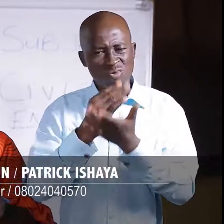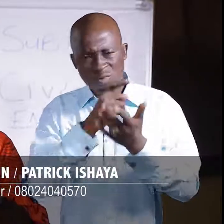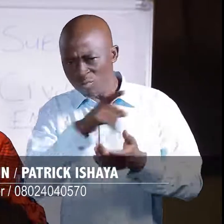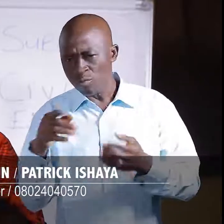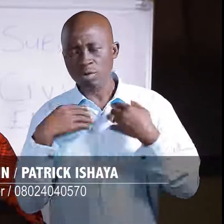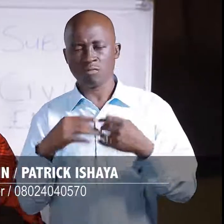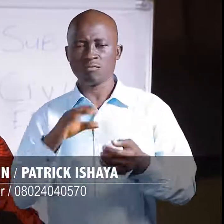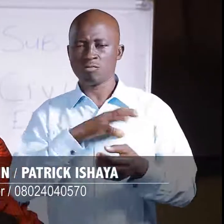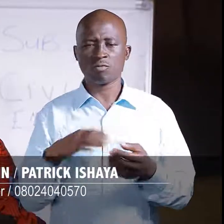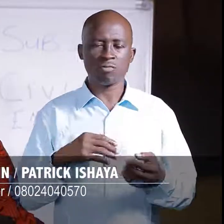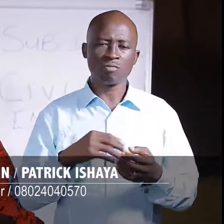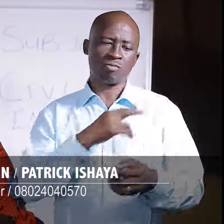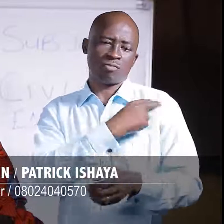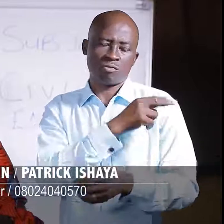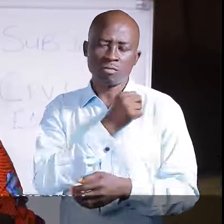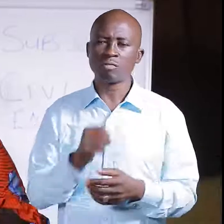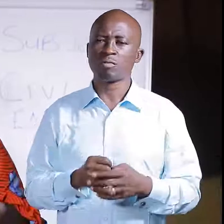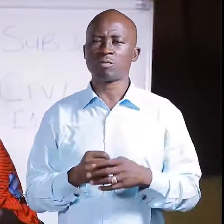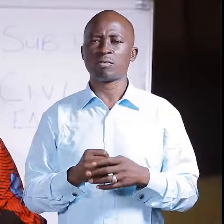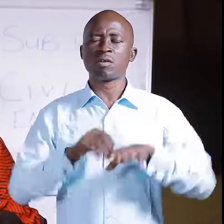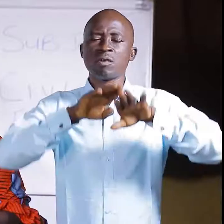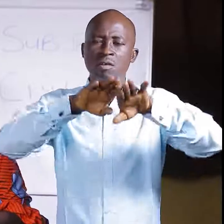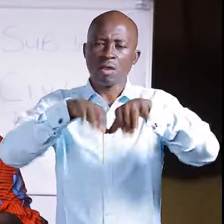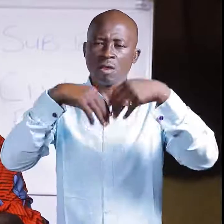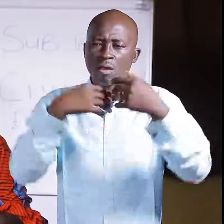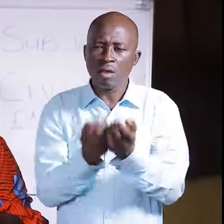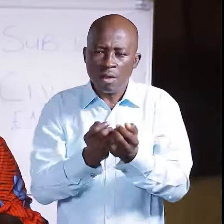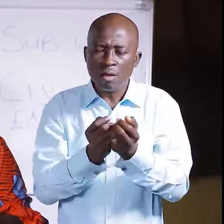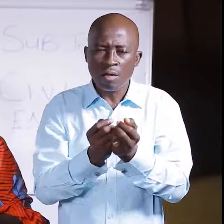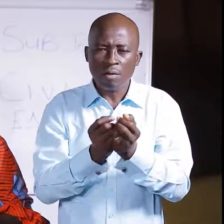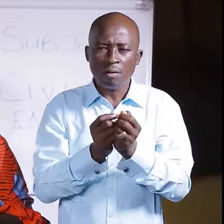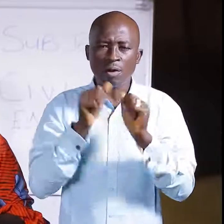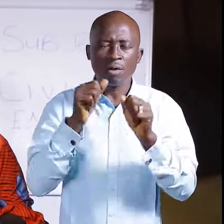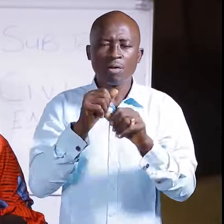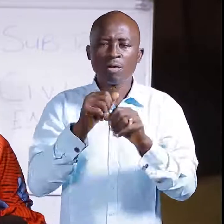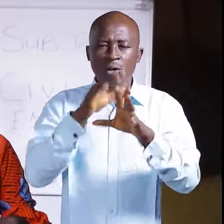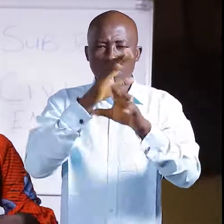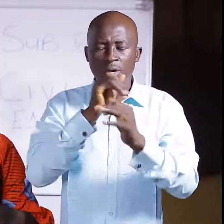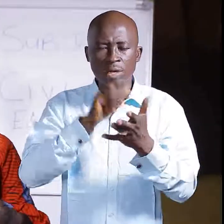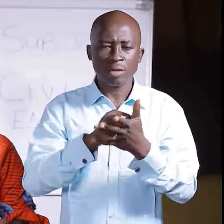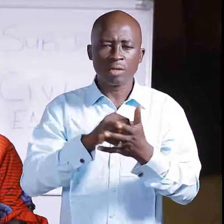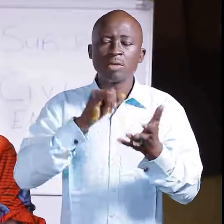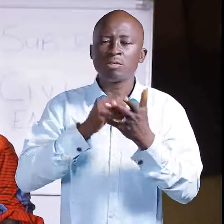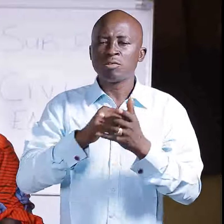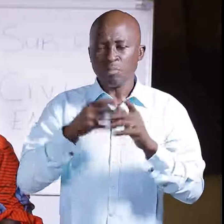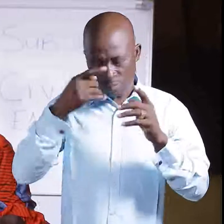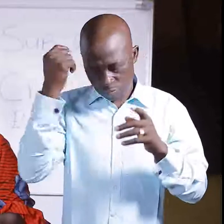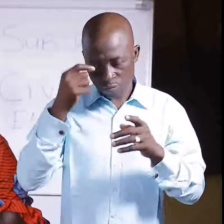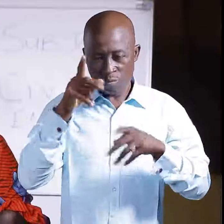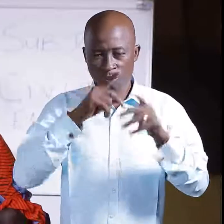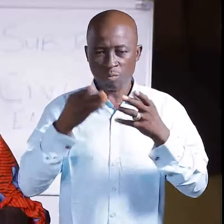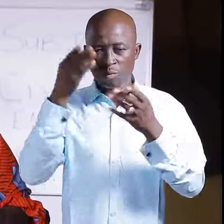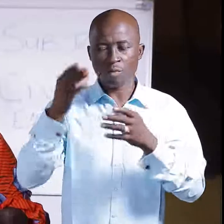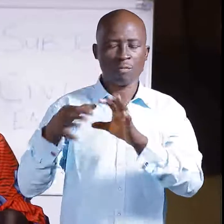community hospitals. How did they achieve that? It is through the cooperation of the people. Because